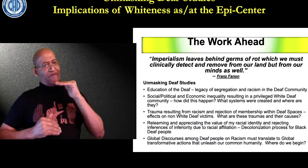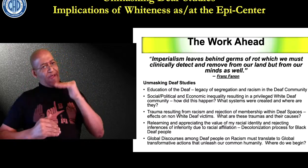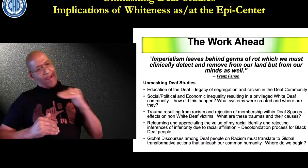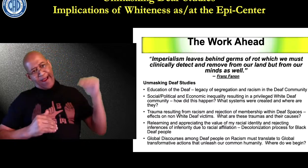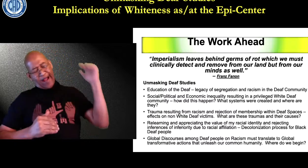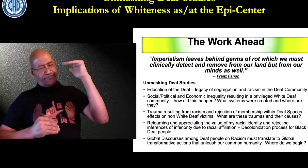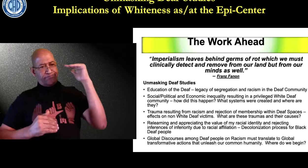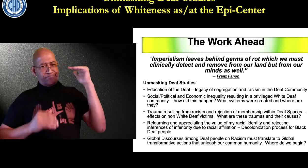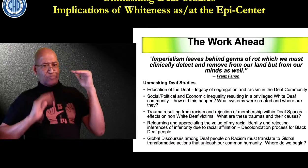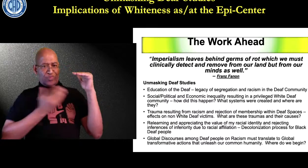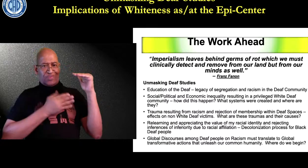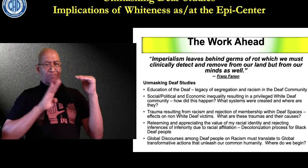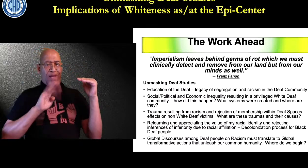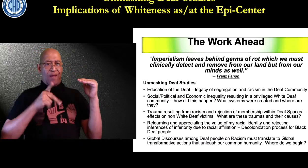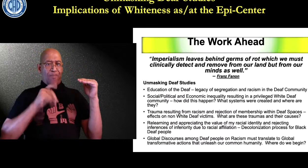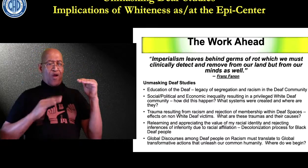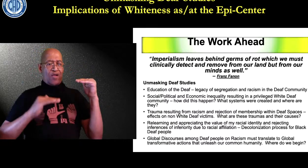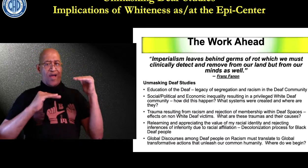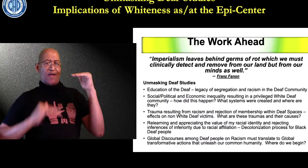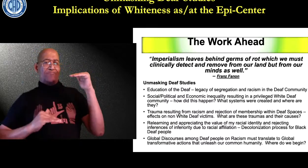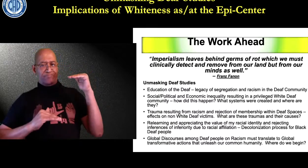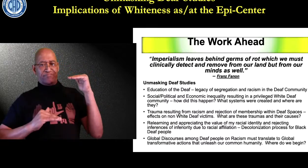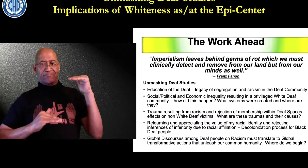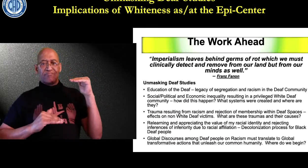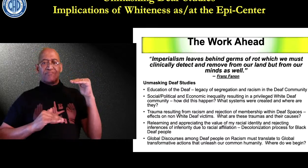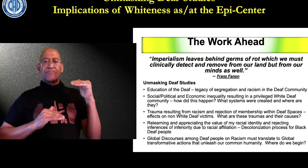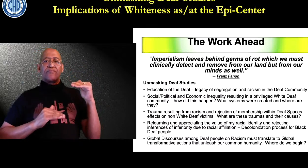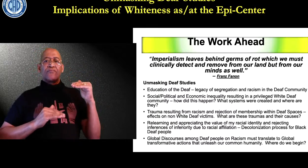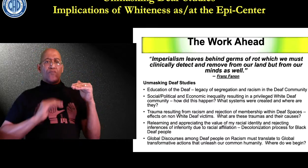When it comes to the economy,